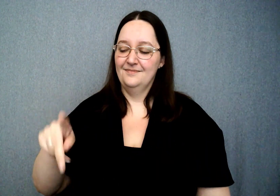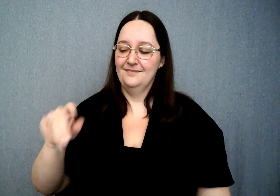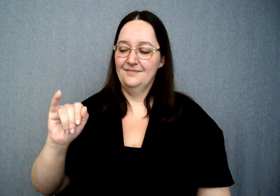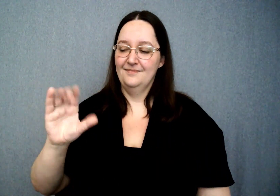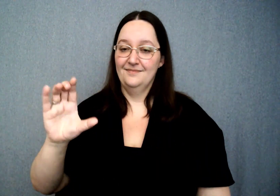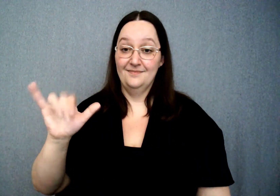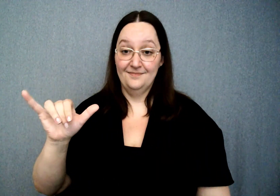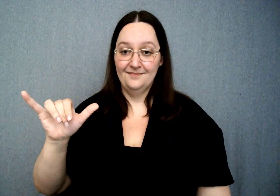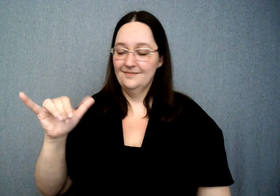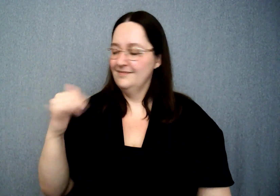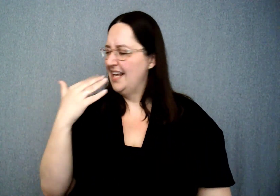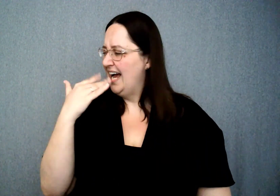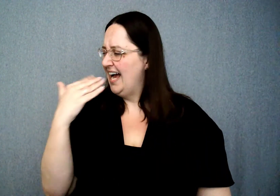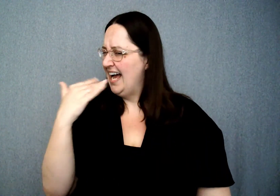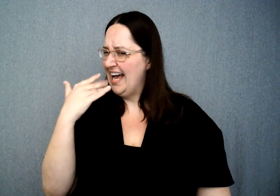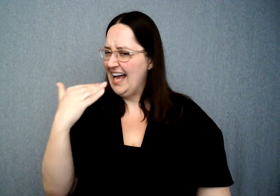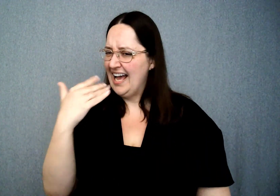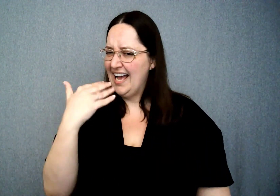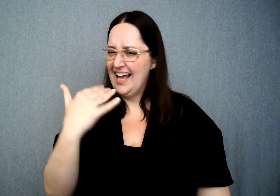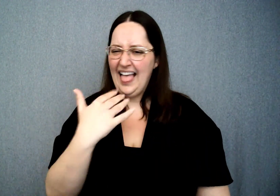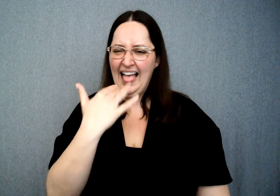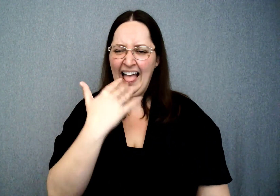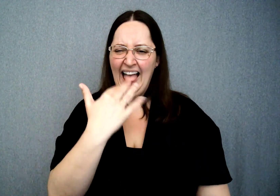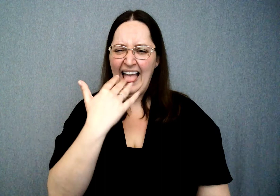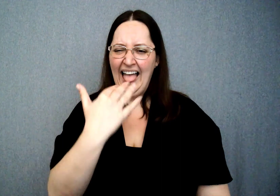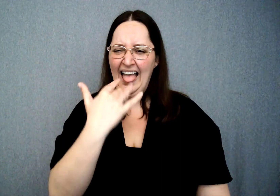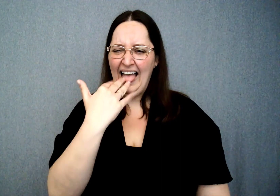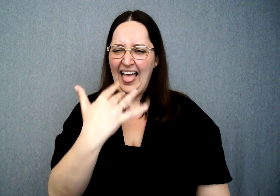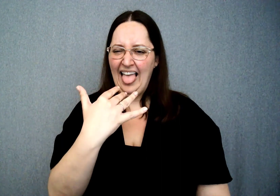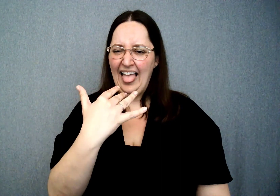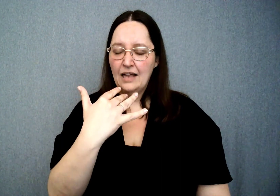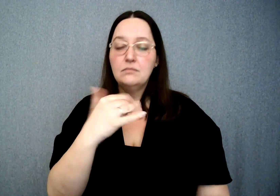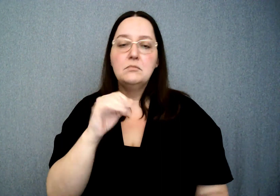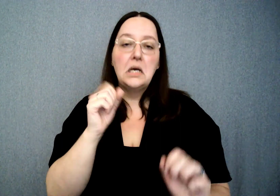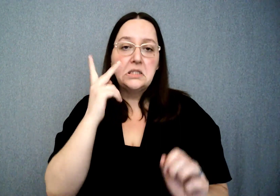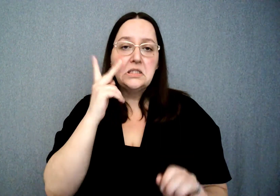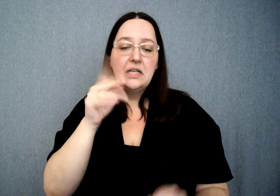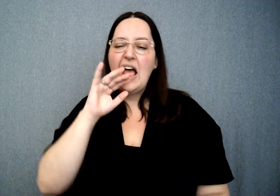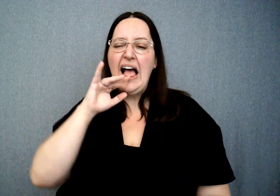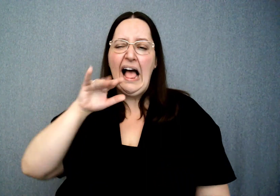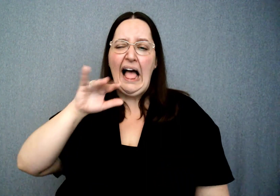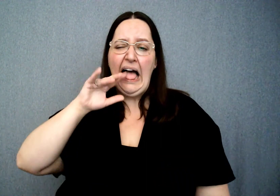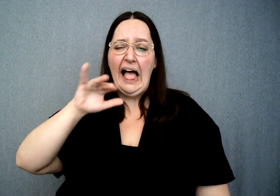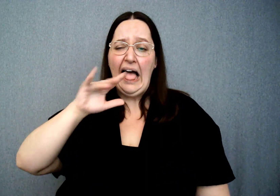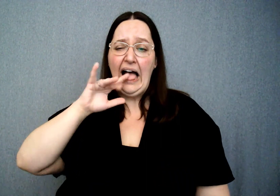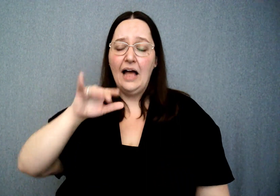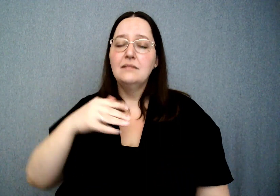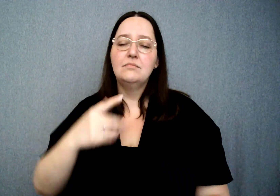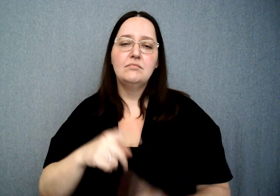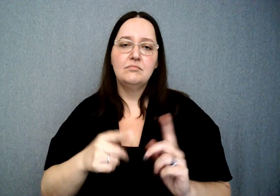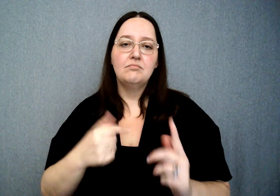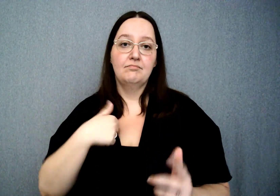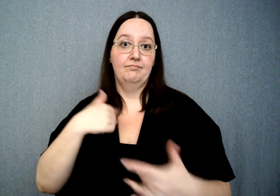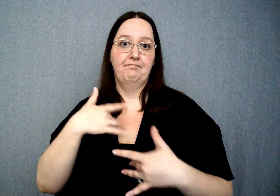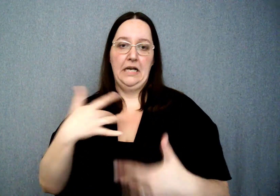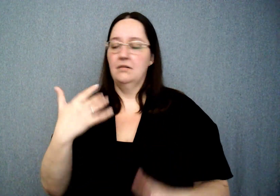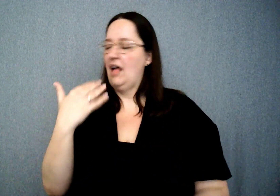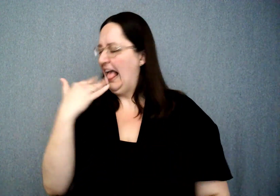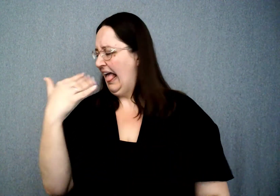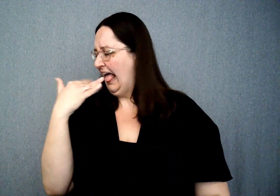$55, spicy. I have facial expression. Sometimes you can have your fingertips out,